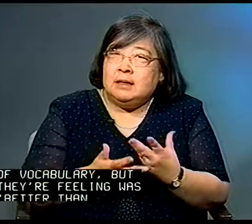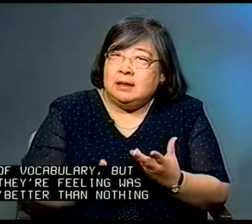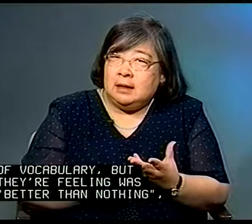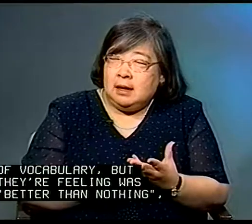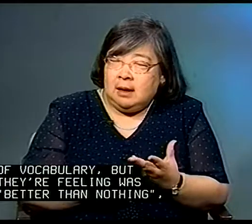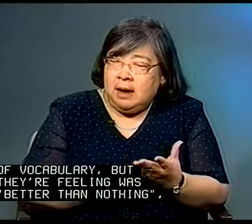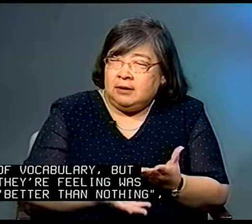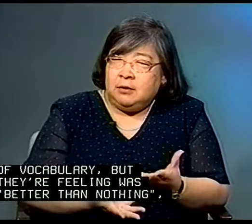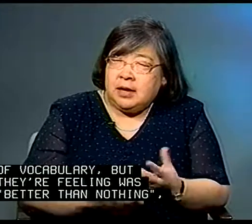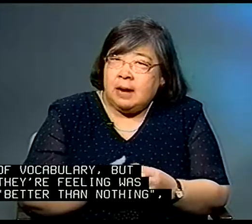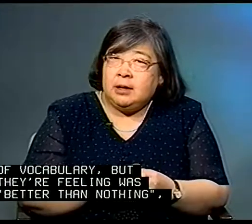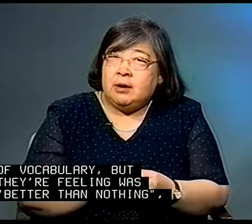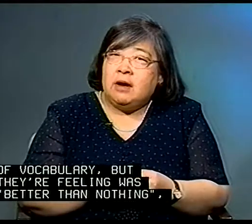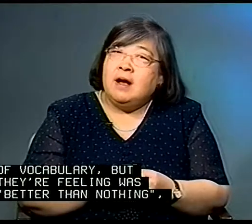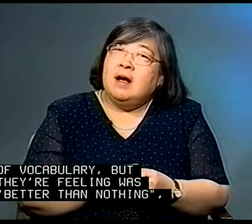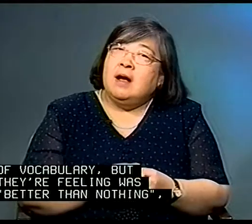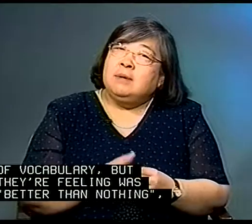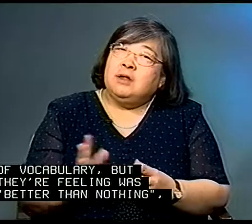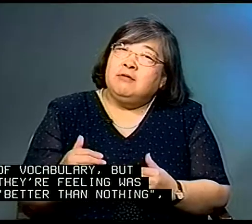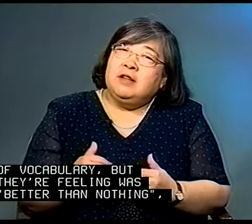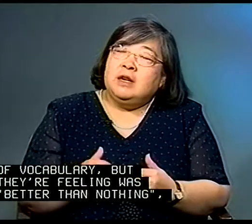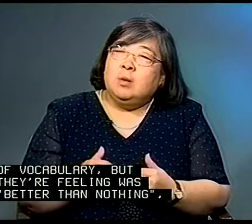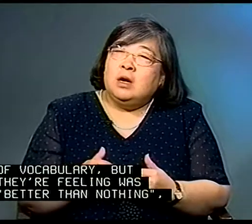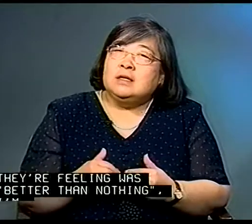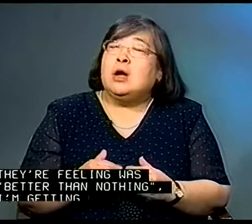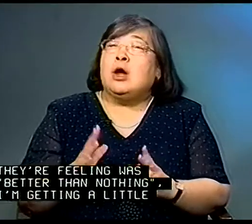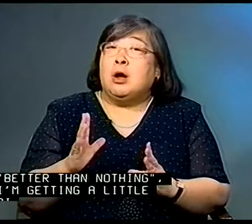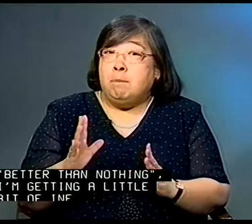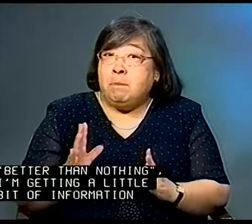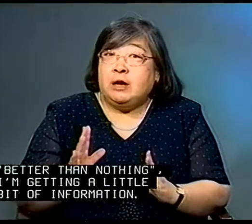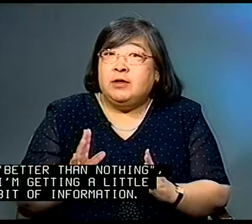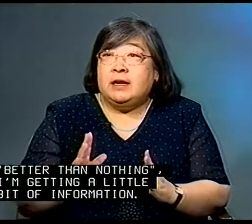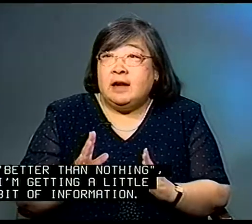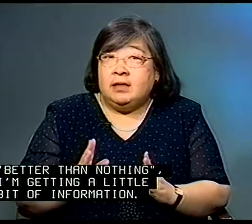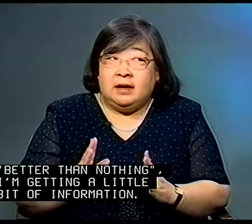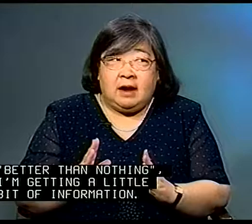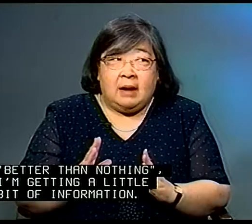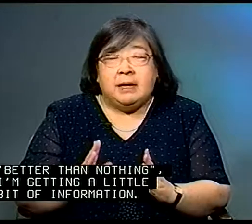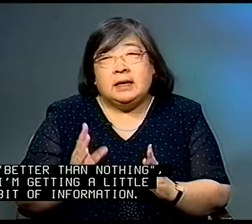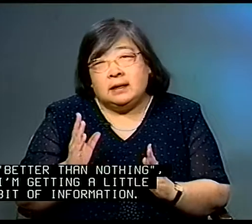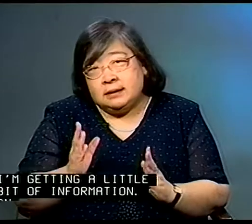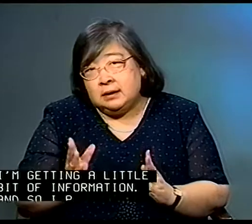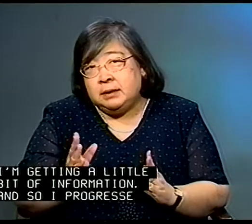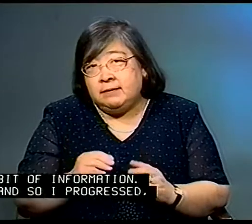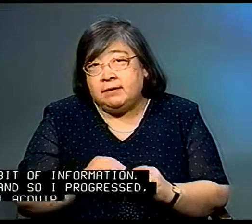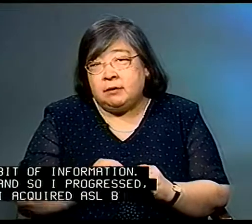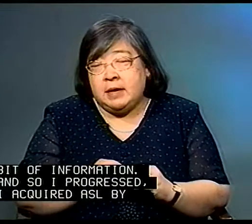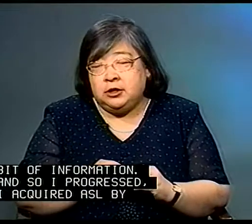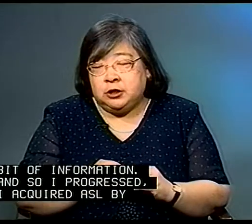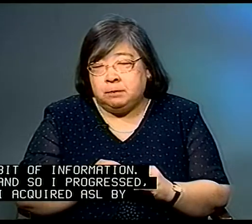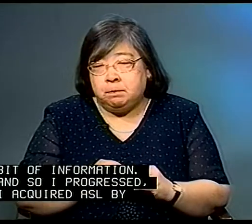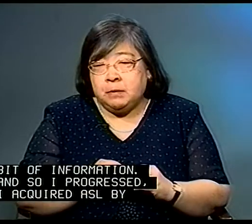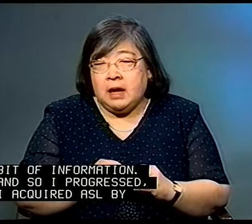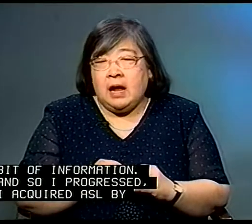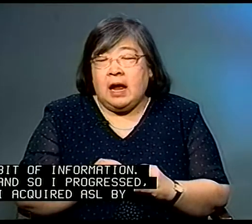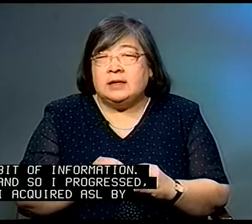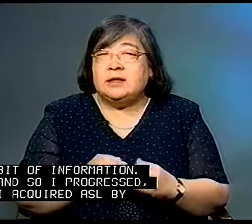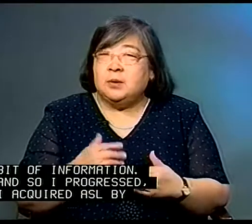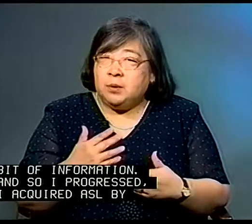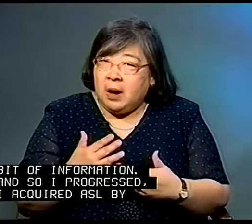limited amount of vocabulary, but their feeling was better than nothing. I'm getting a little bit of information. And so